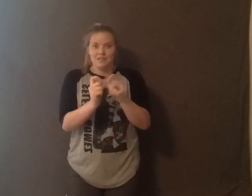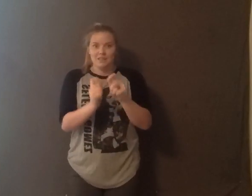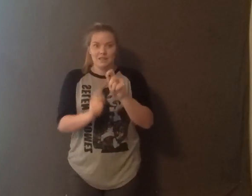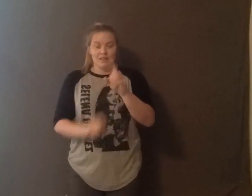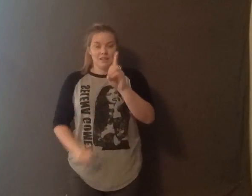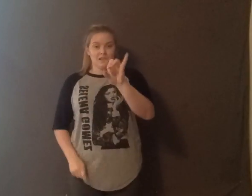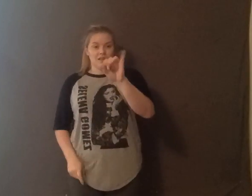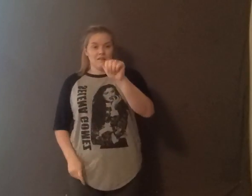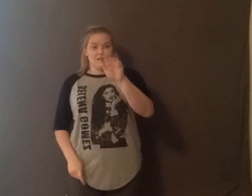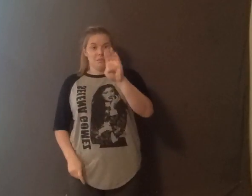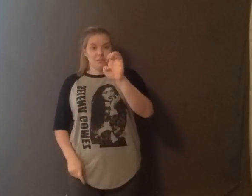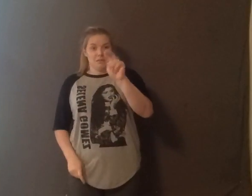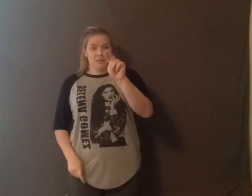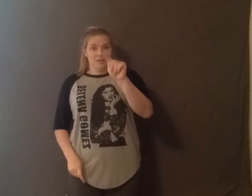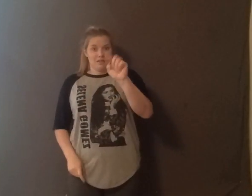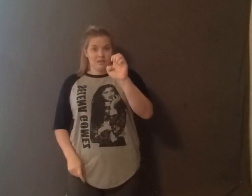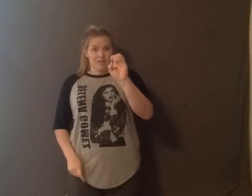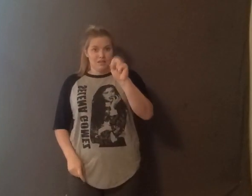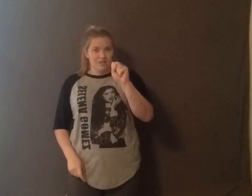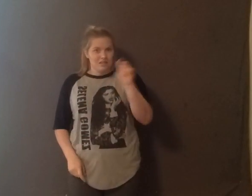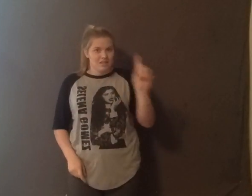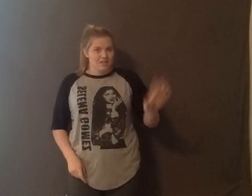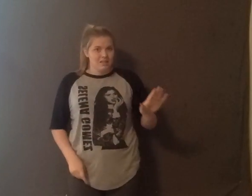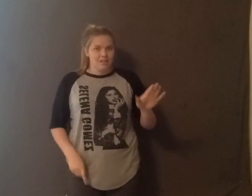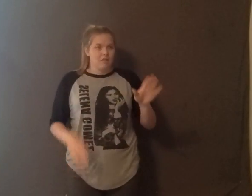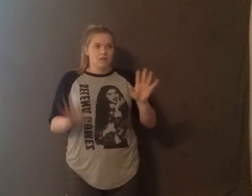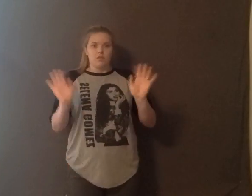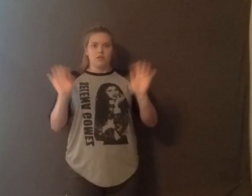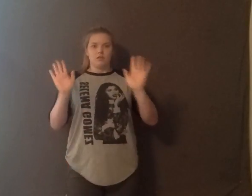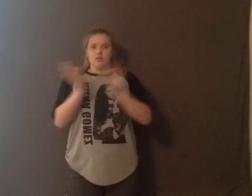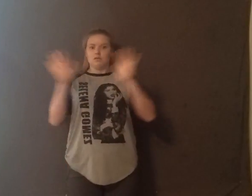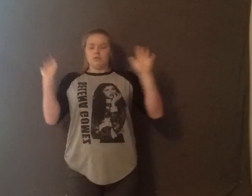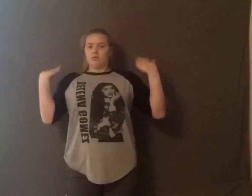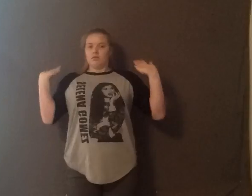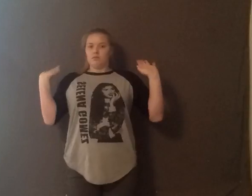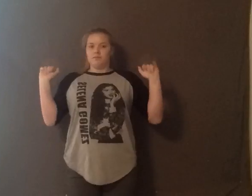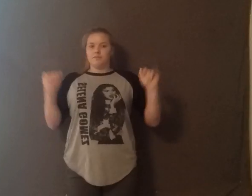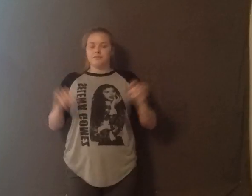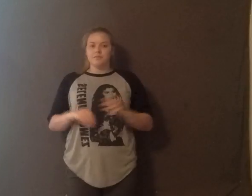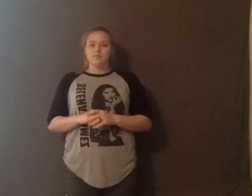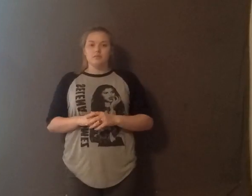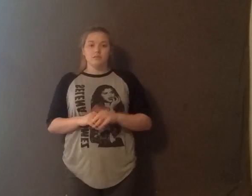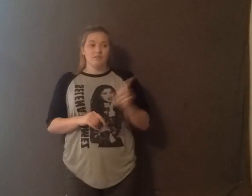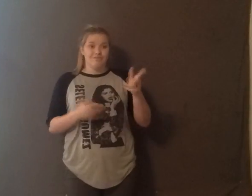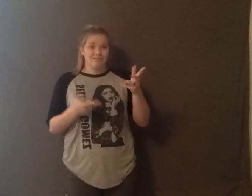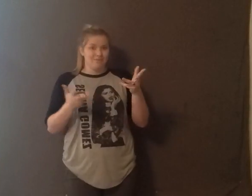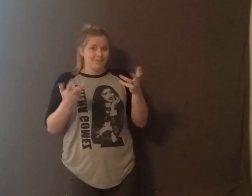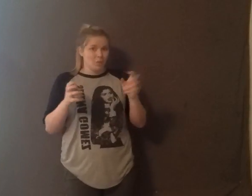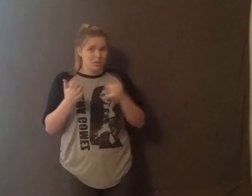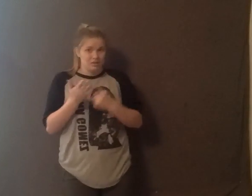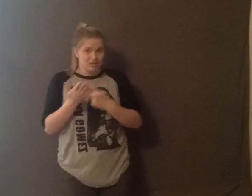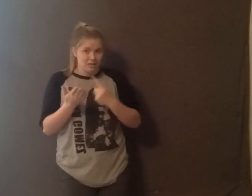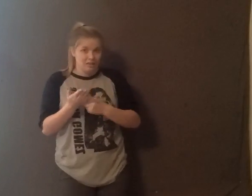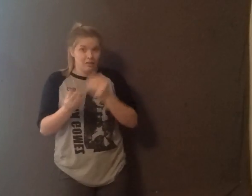Not only did Dr. Ratner, the chief medical officer of the American Diabetes Association, not want to talk about diet, but the fact that he had such